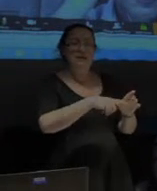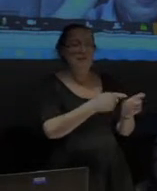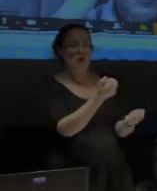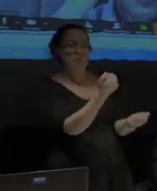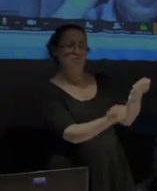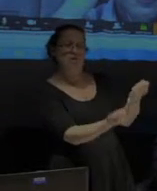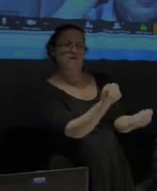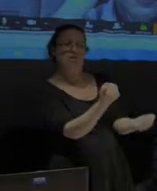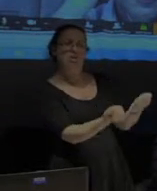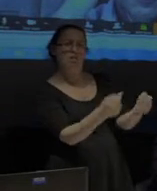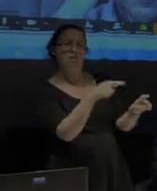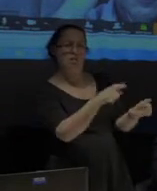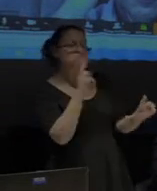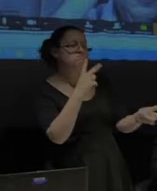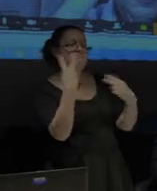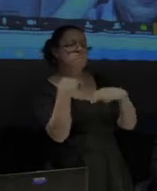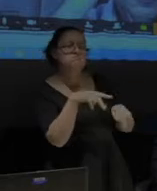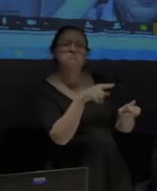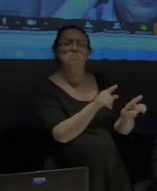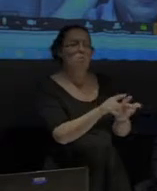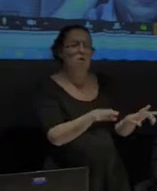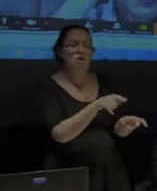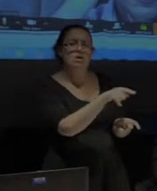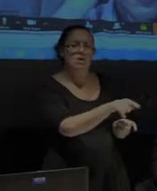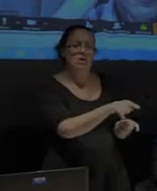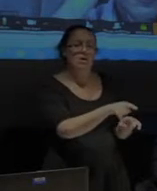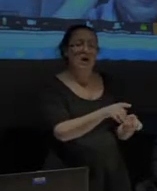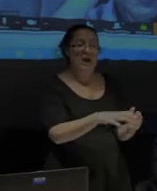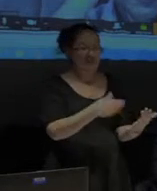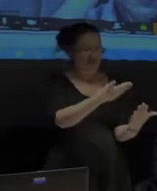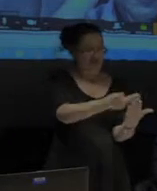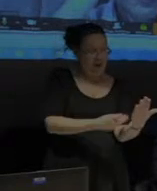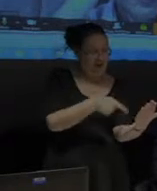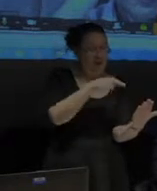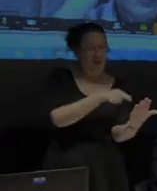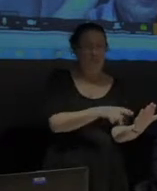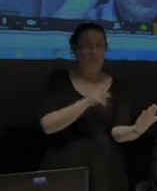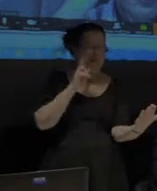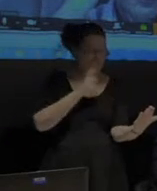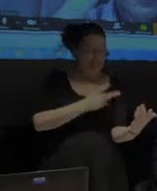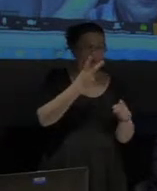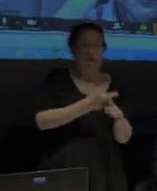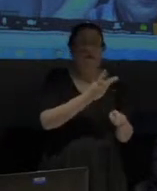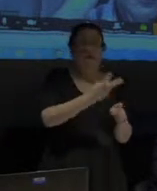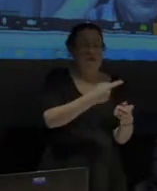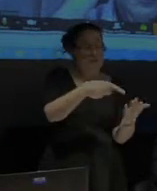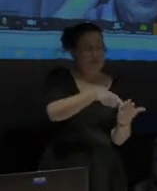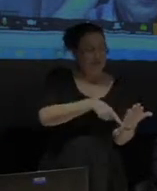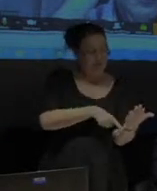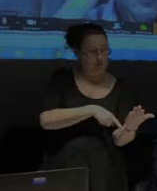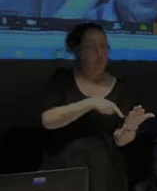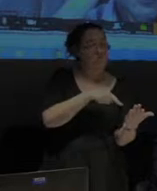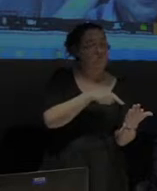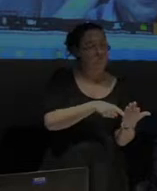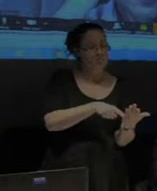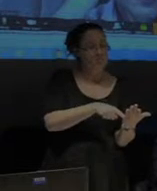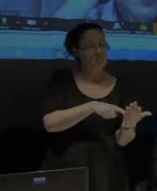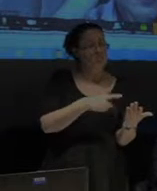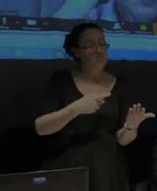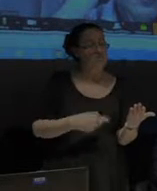because if it is kept in front of people, if it is there